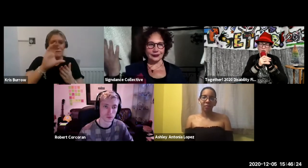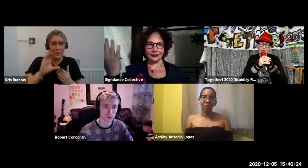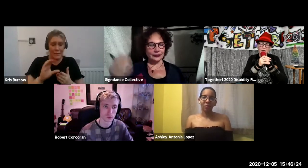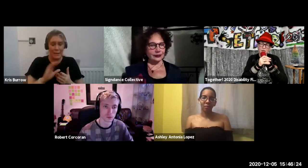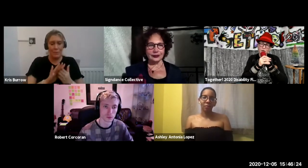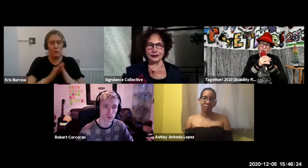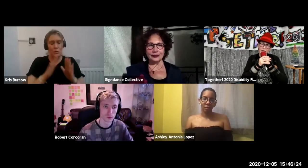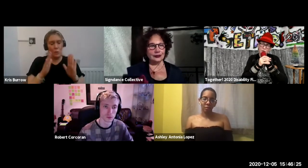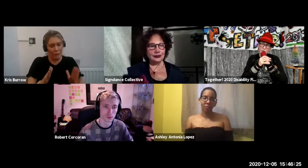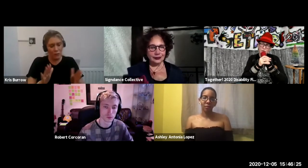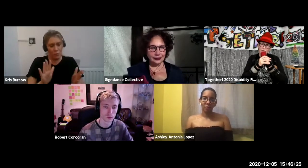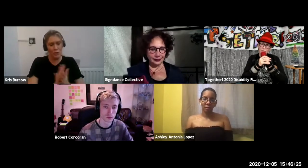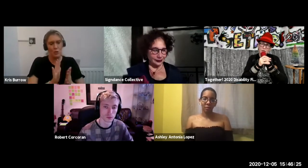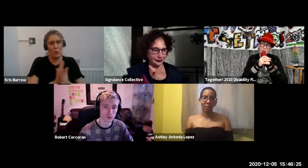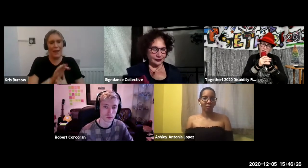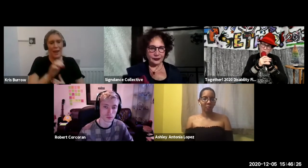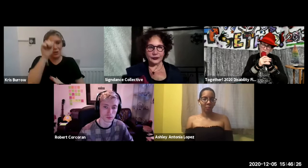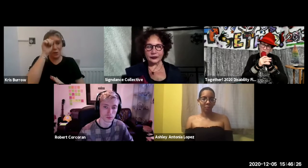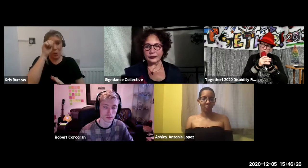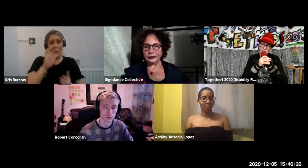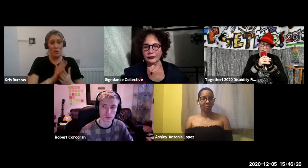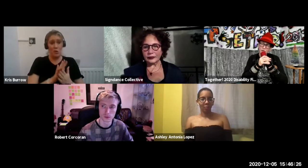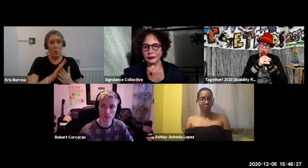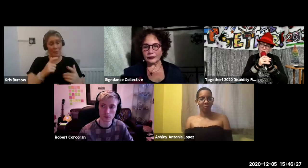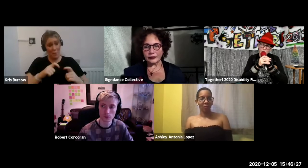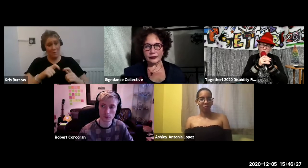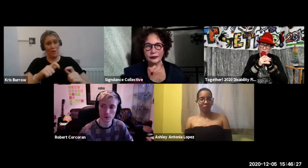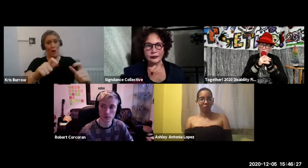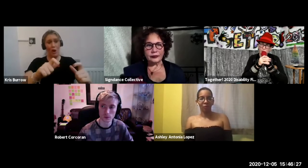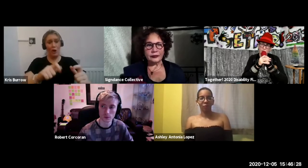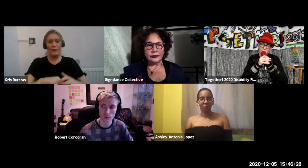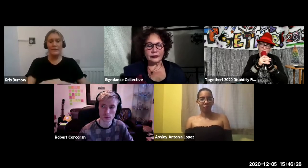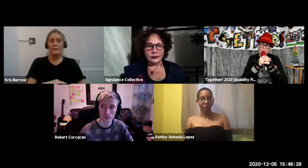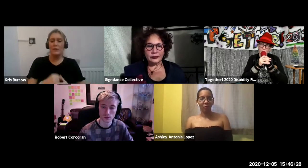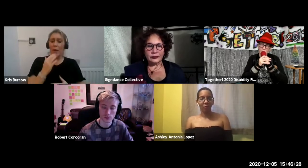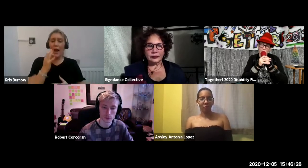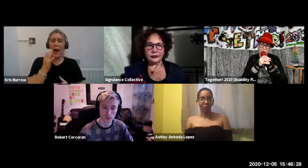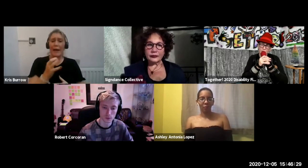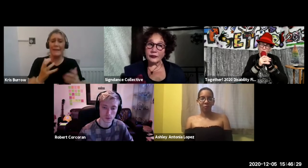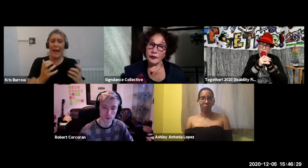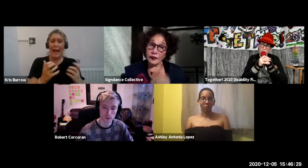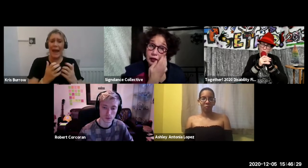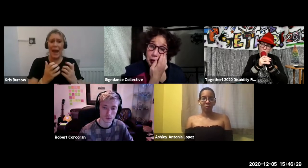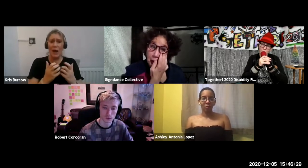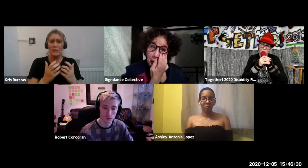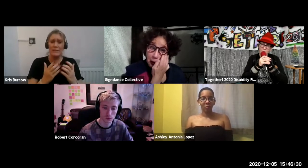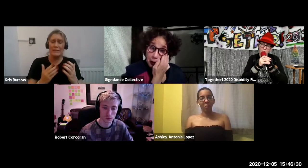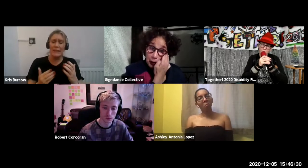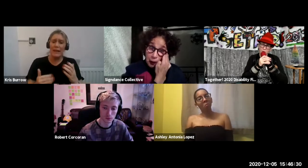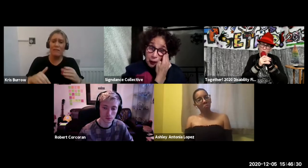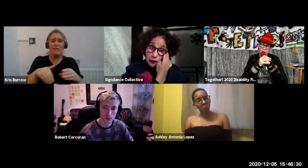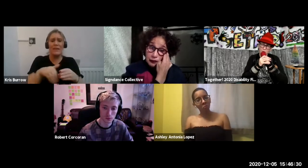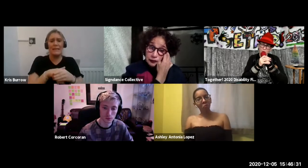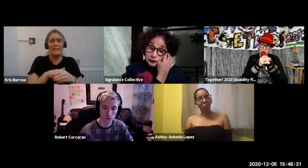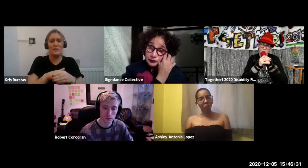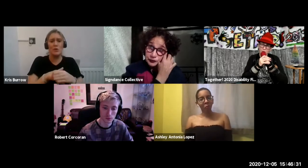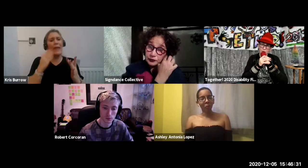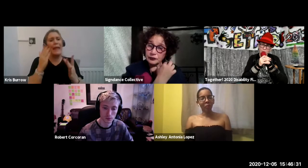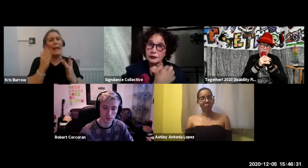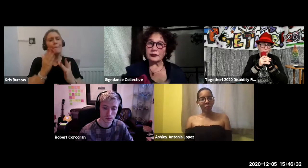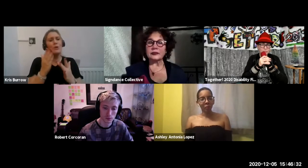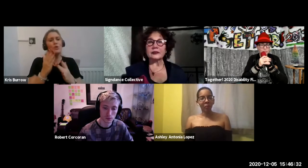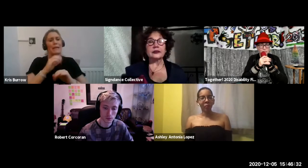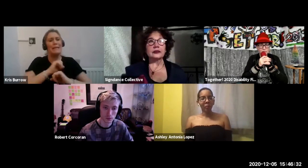on. So tell me how this fits into the Between Spaces project and a bit more about In Between